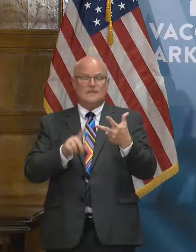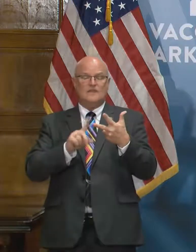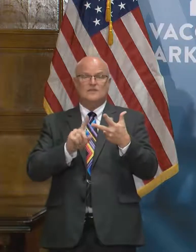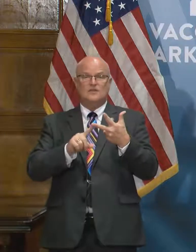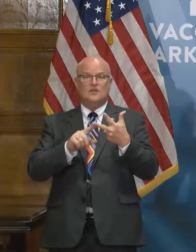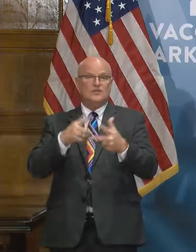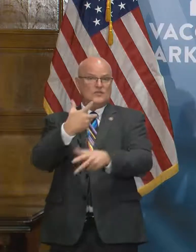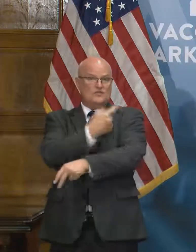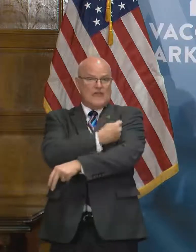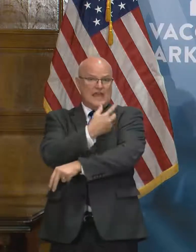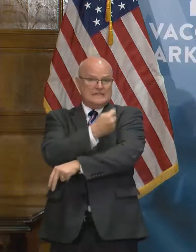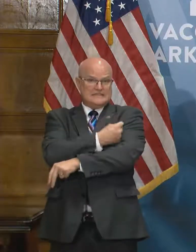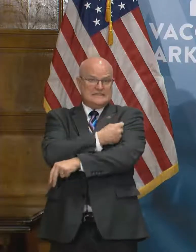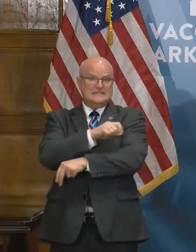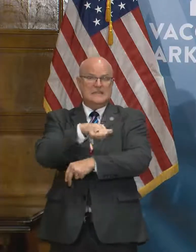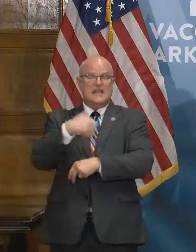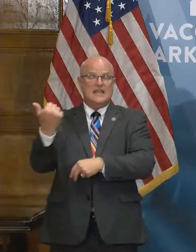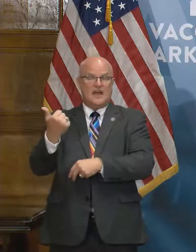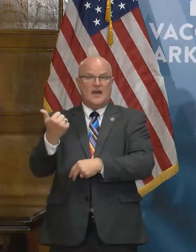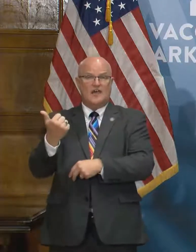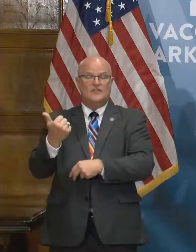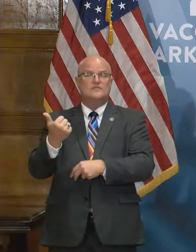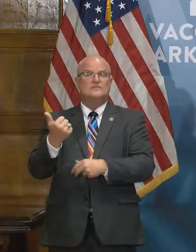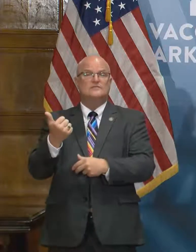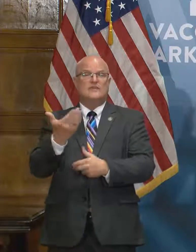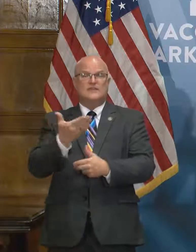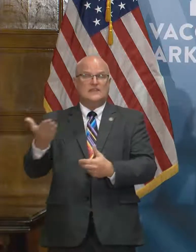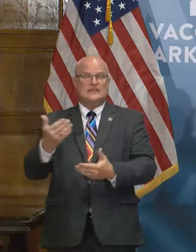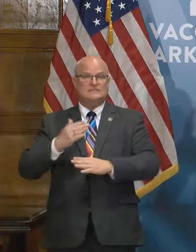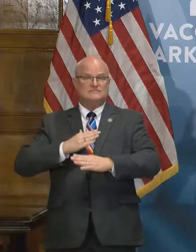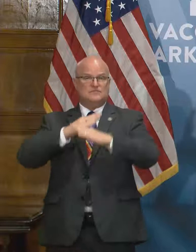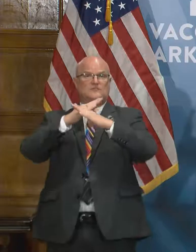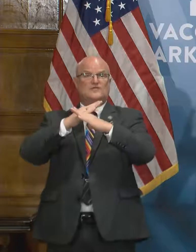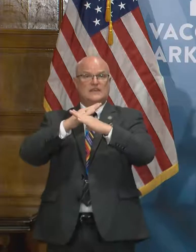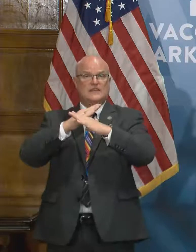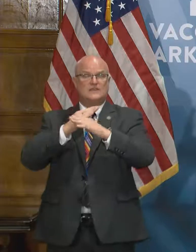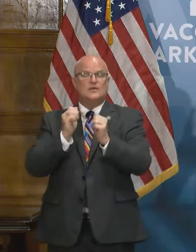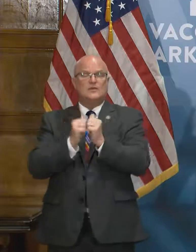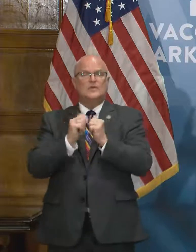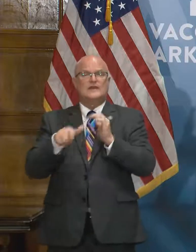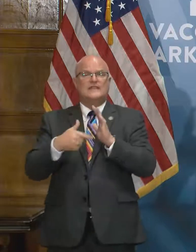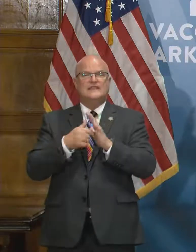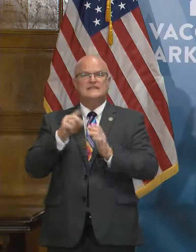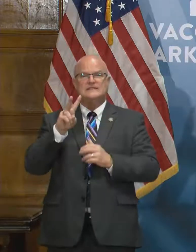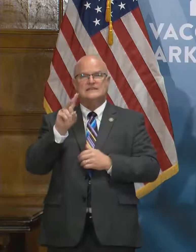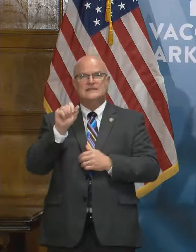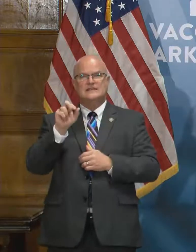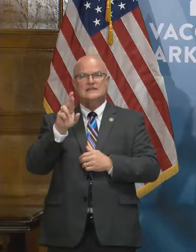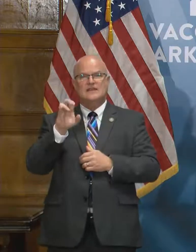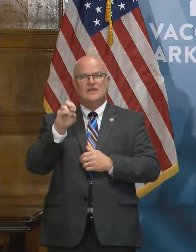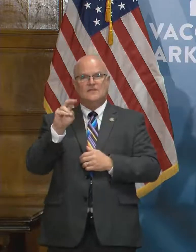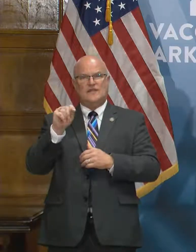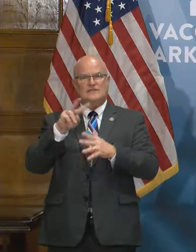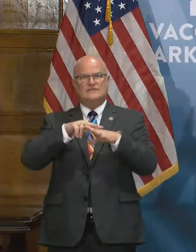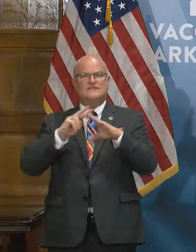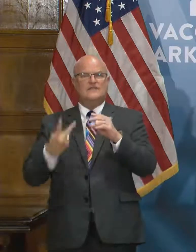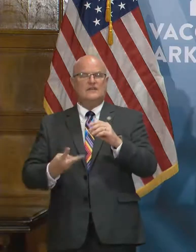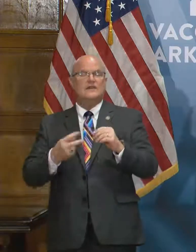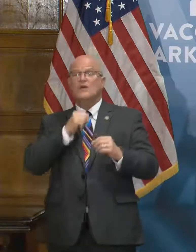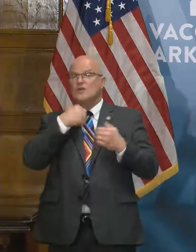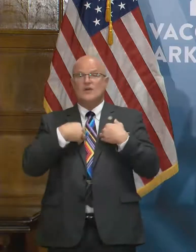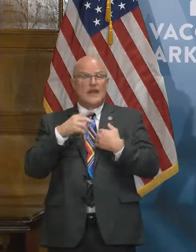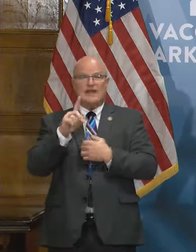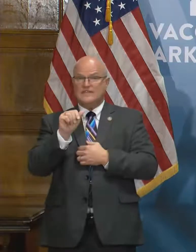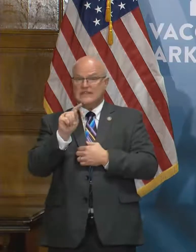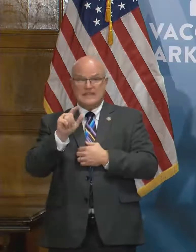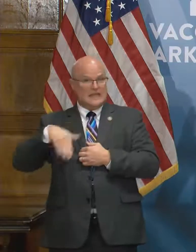do vaccines and other therapeutics, are they effective with this variant? And we don't have the data